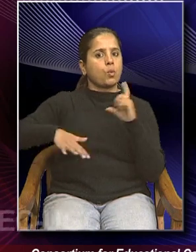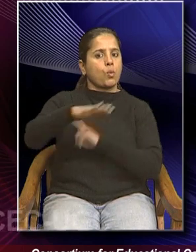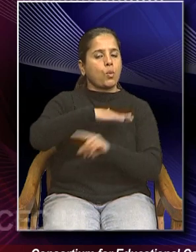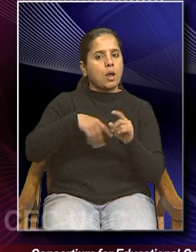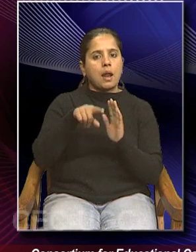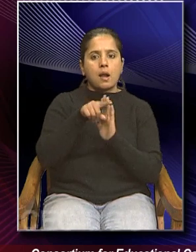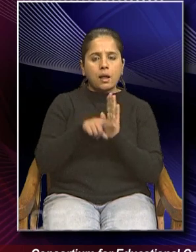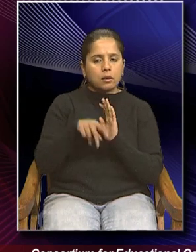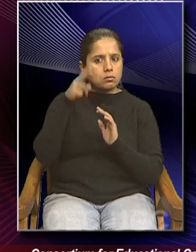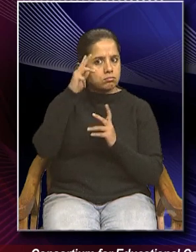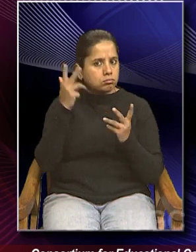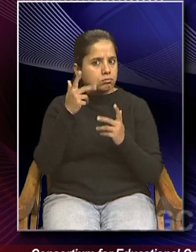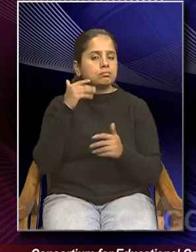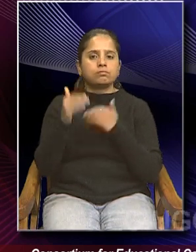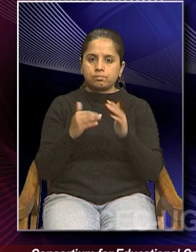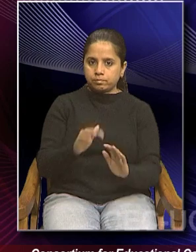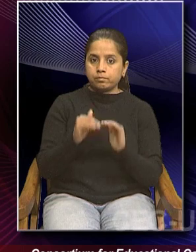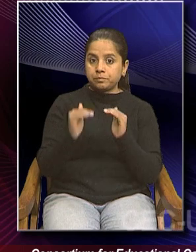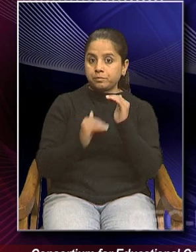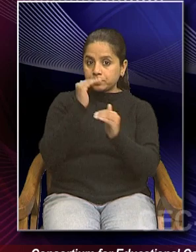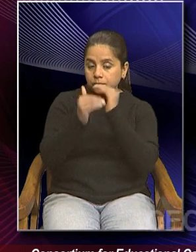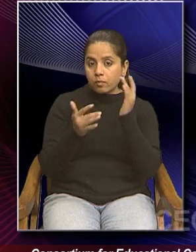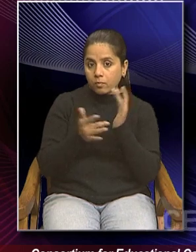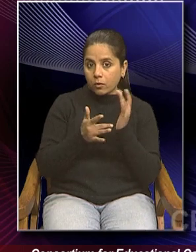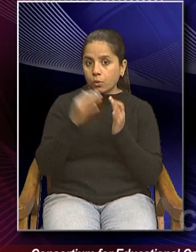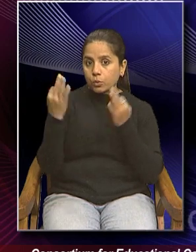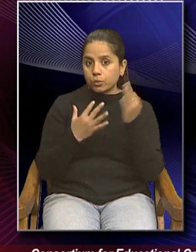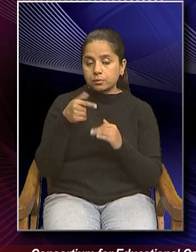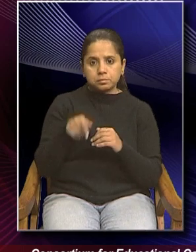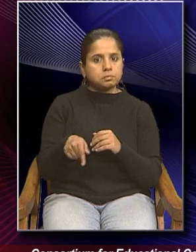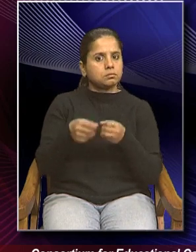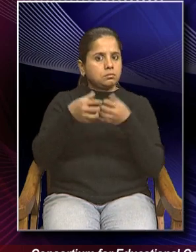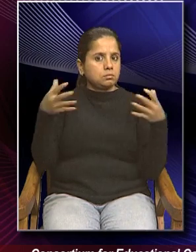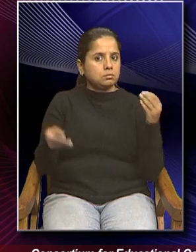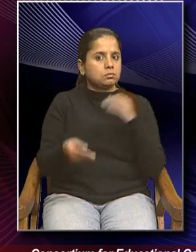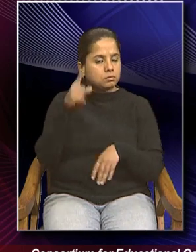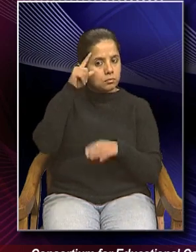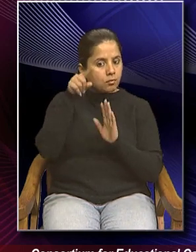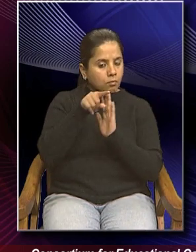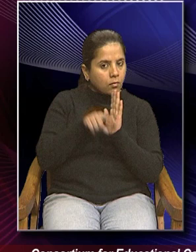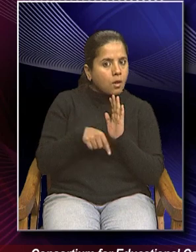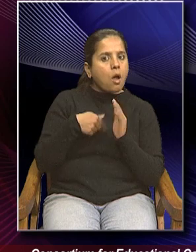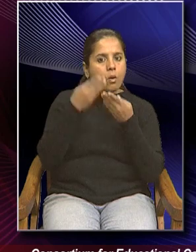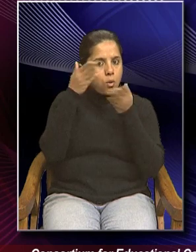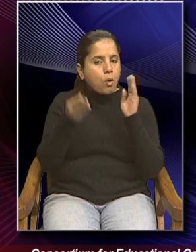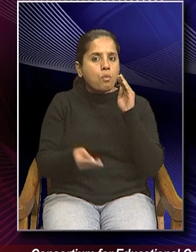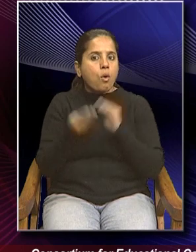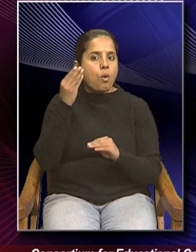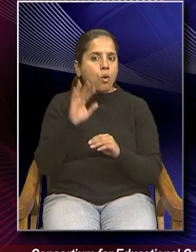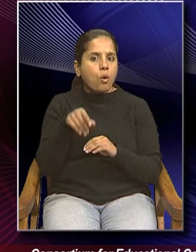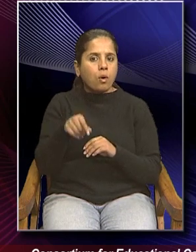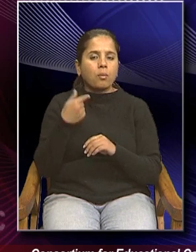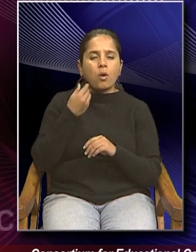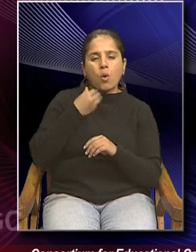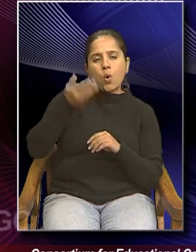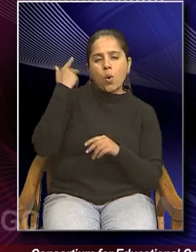ethical concerns. Advancement in technology have expanded ethical considerations beyond typical